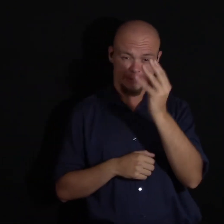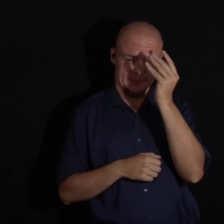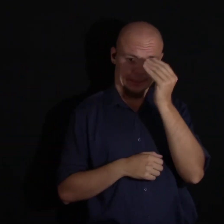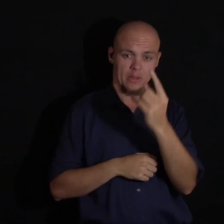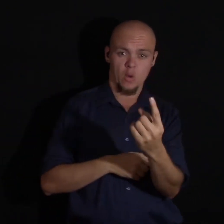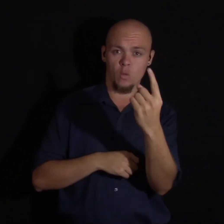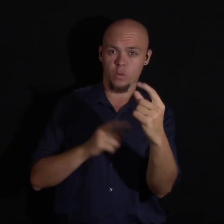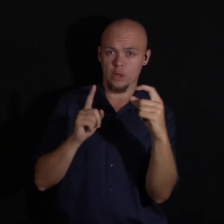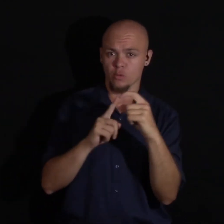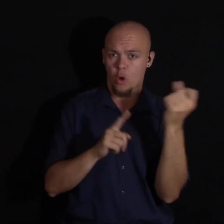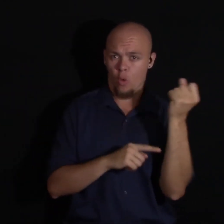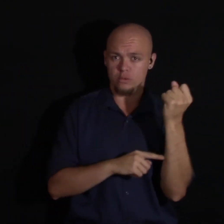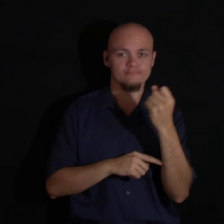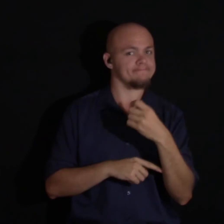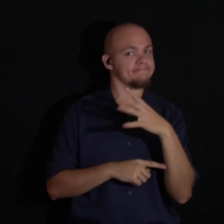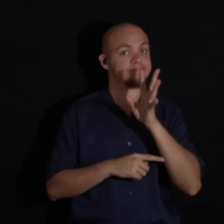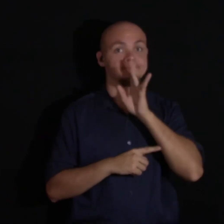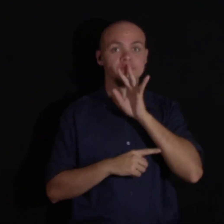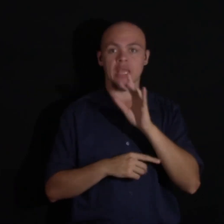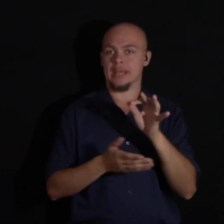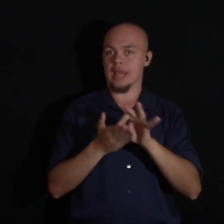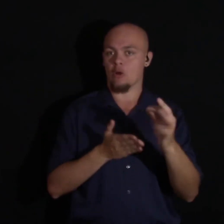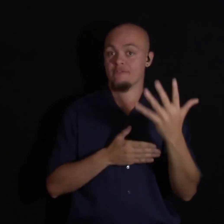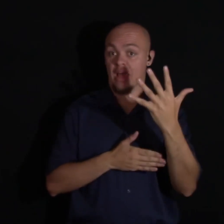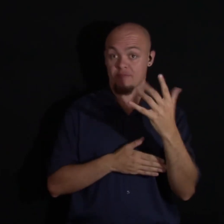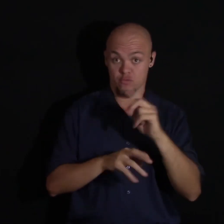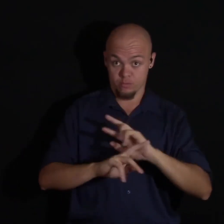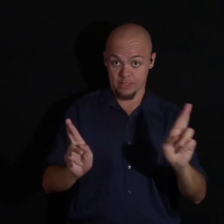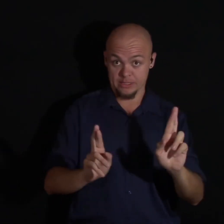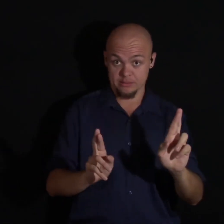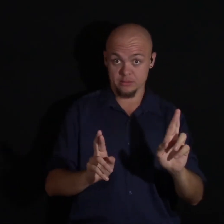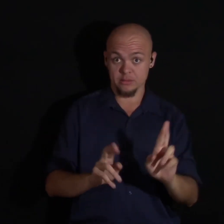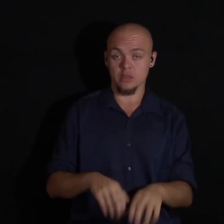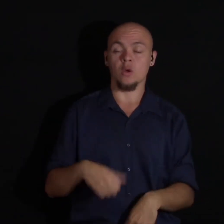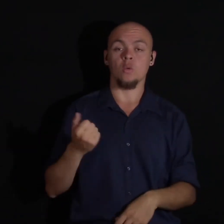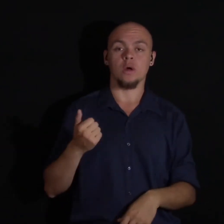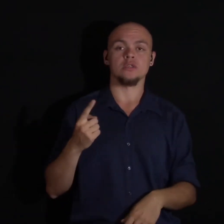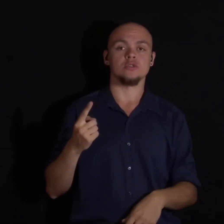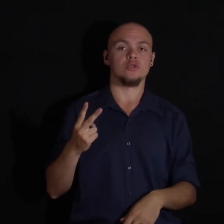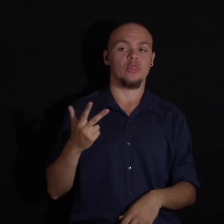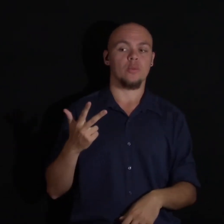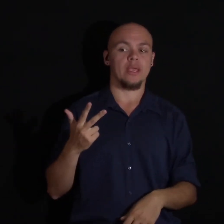word. Hold it, don't release it yet. On the count of 5, what do you do? 1, 2,